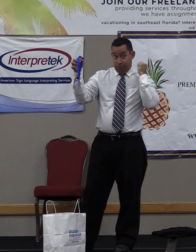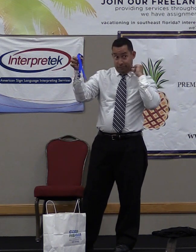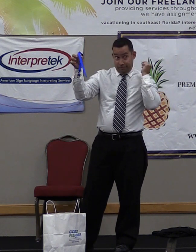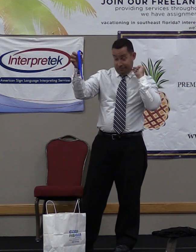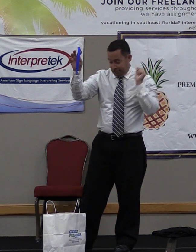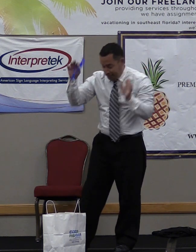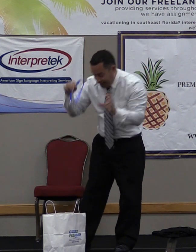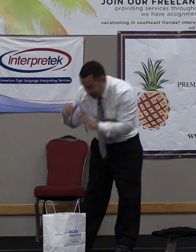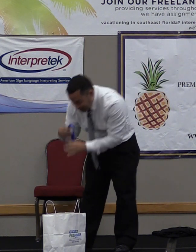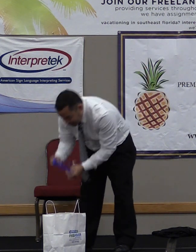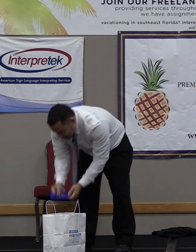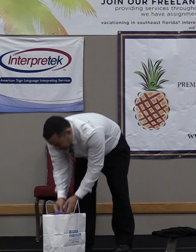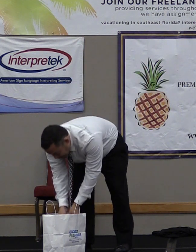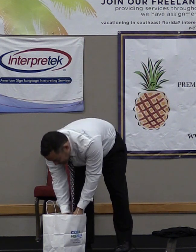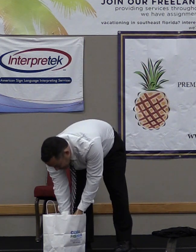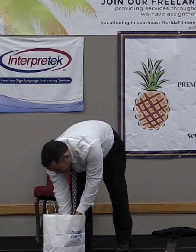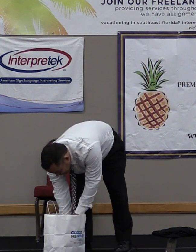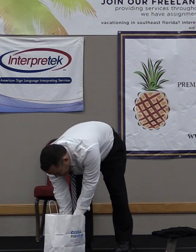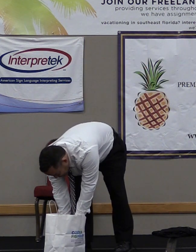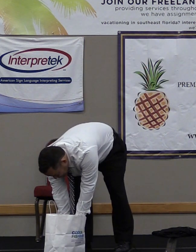A dog collar.